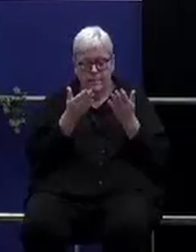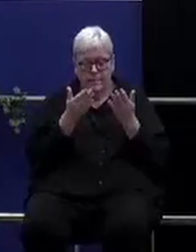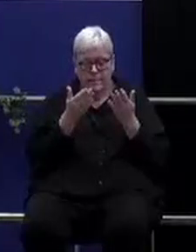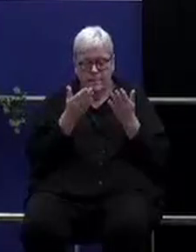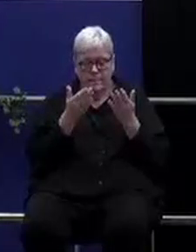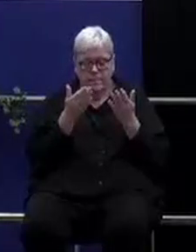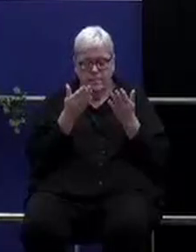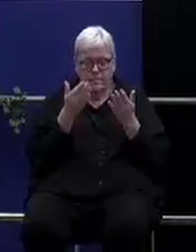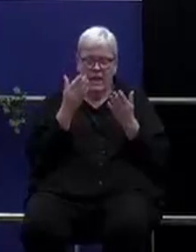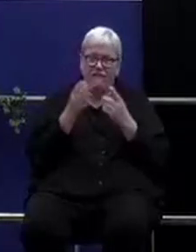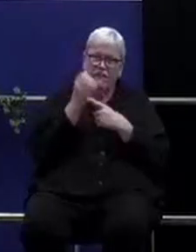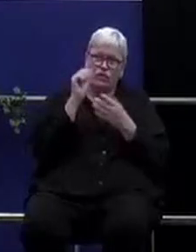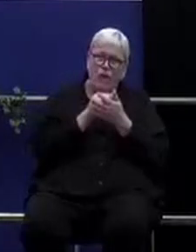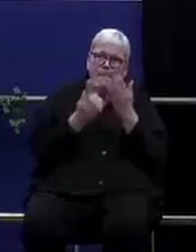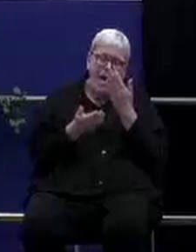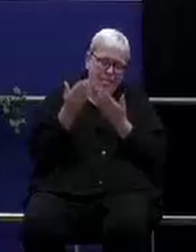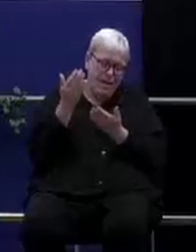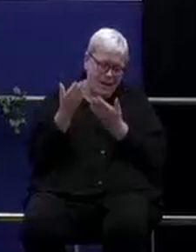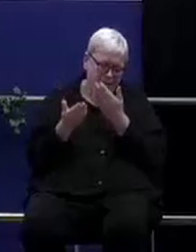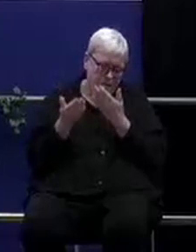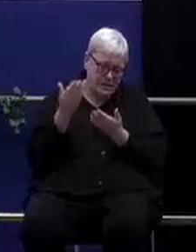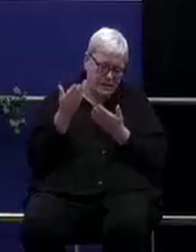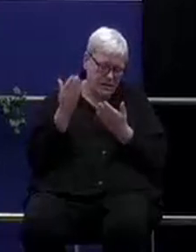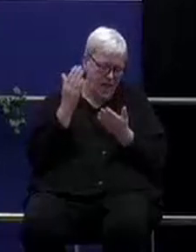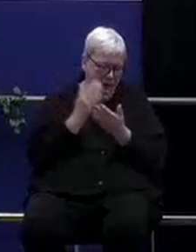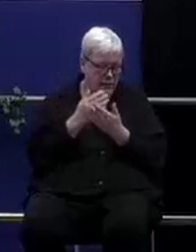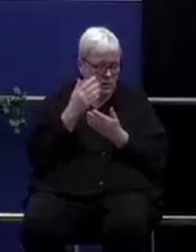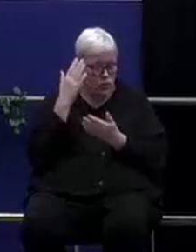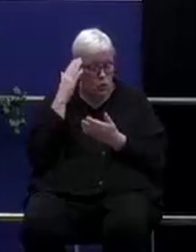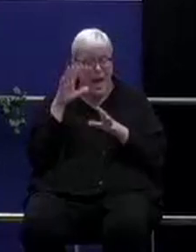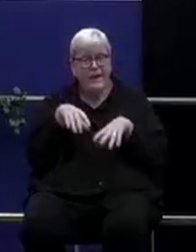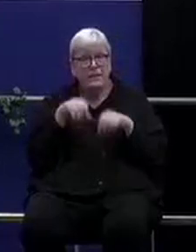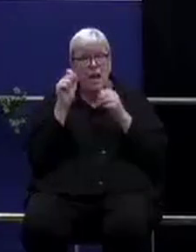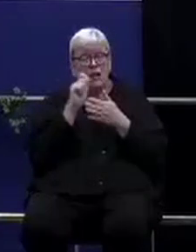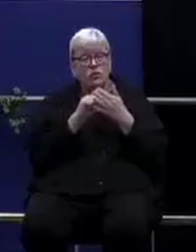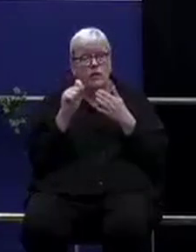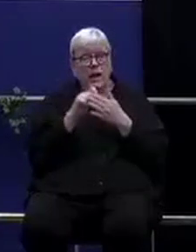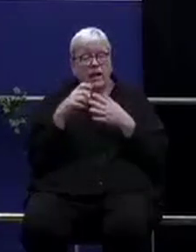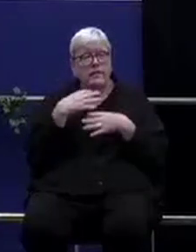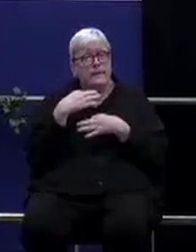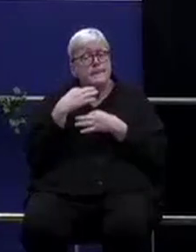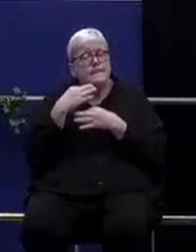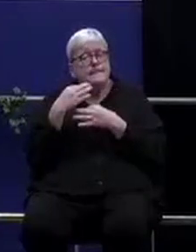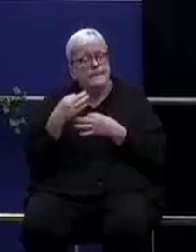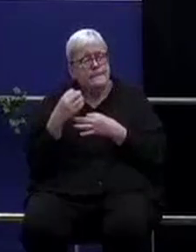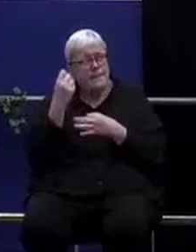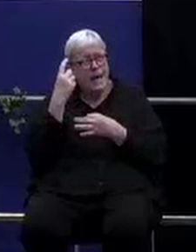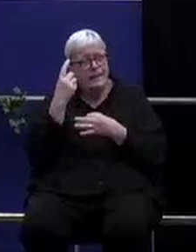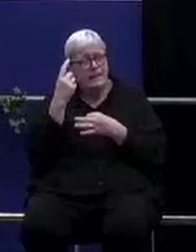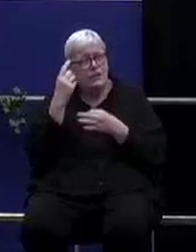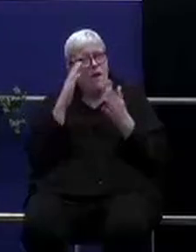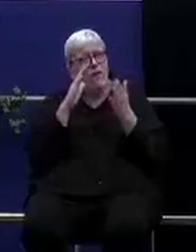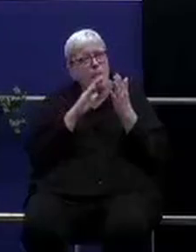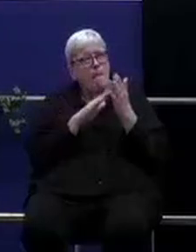the right balance. And actually, I think when I started out writing, I was very drawn to this idea of kind of the motherhood